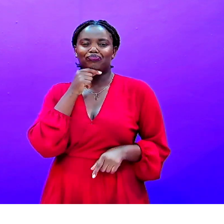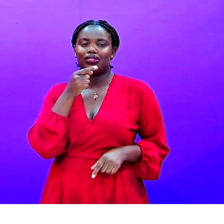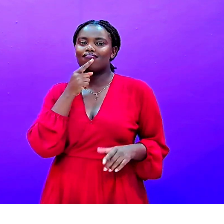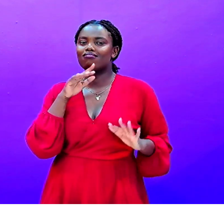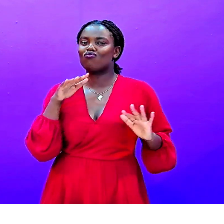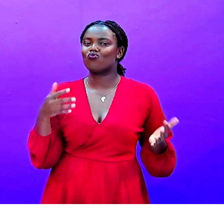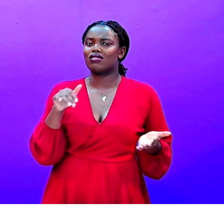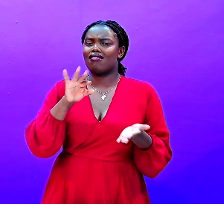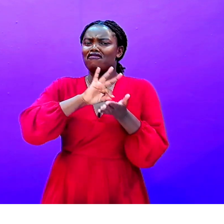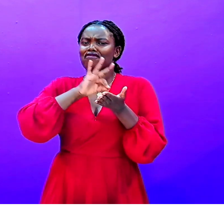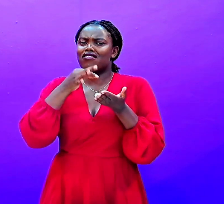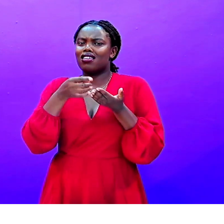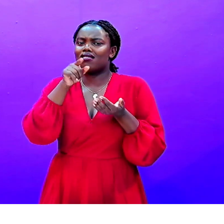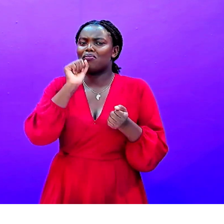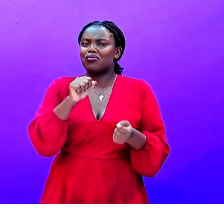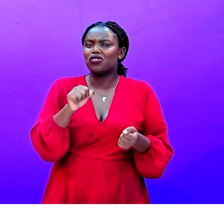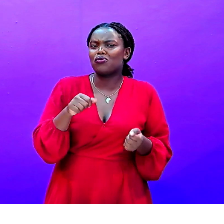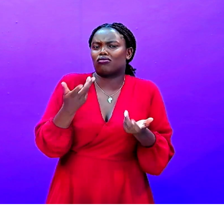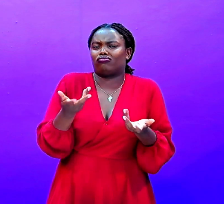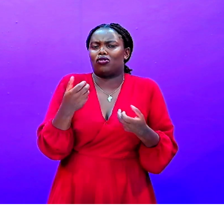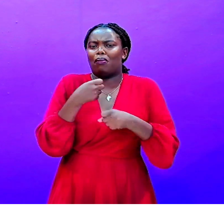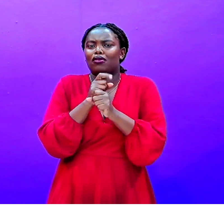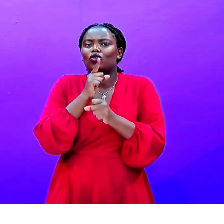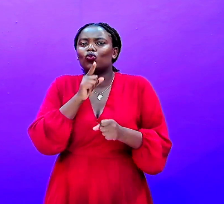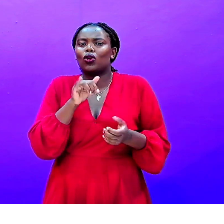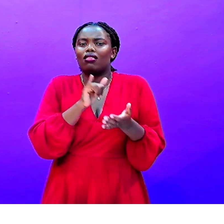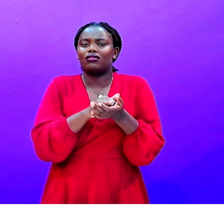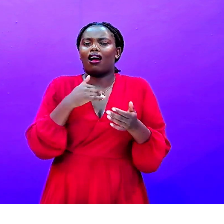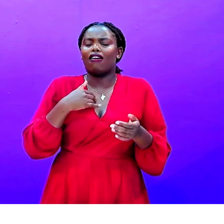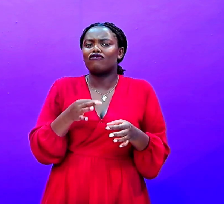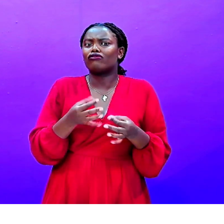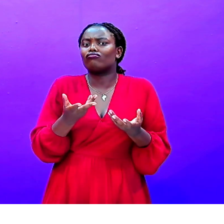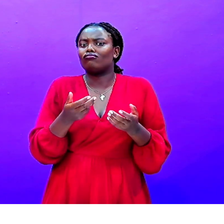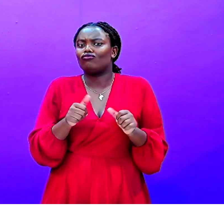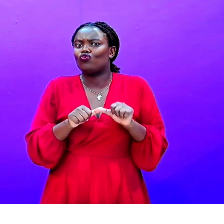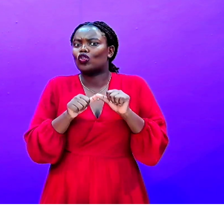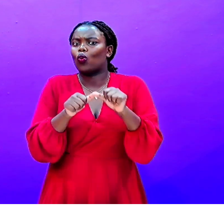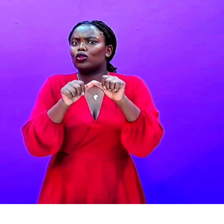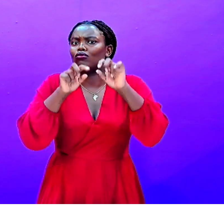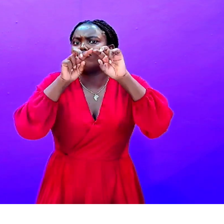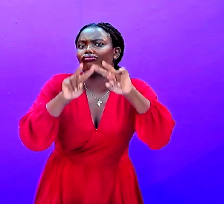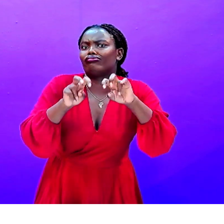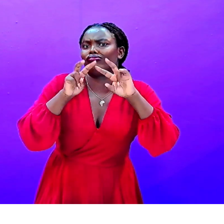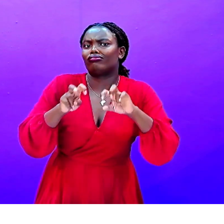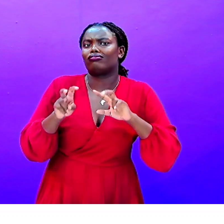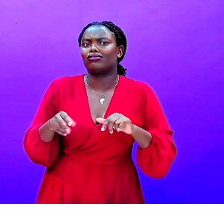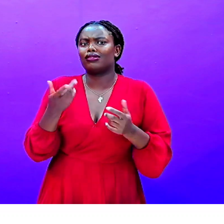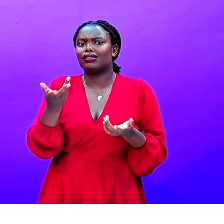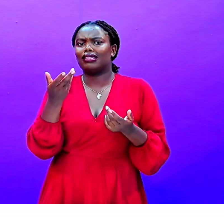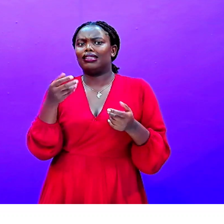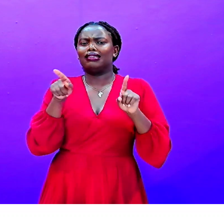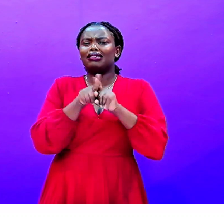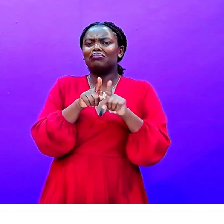Khamasi argued the funding would enable further surveillance and intimidation of